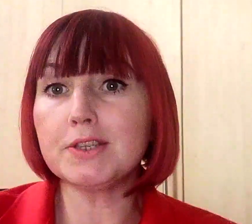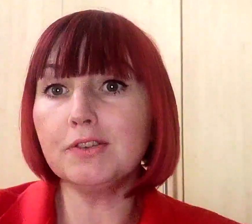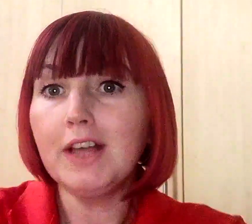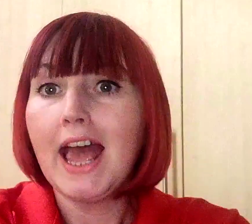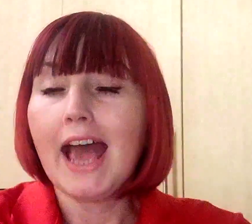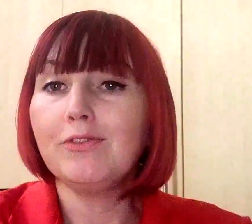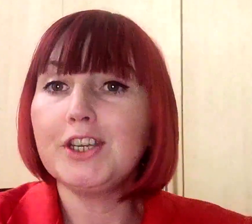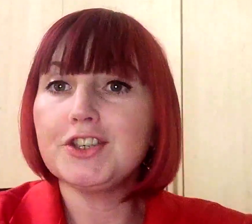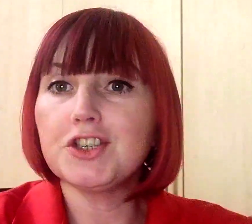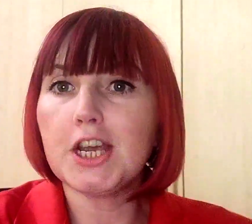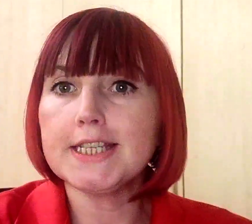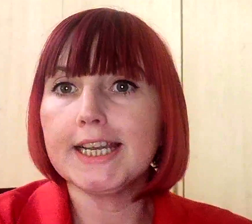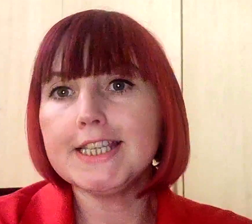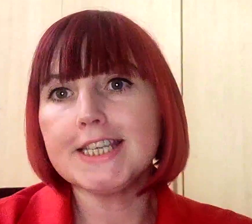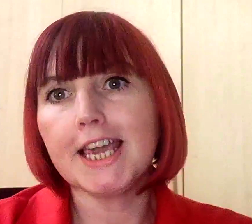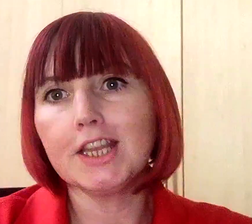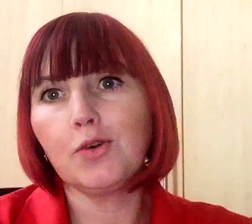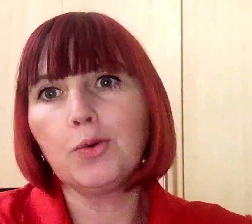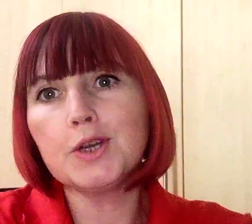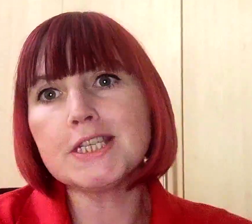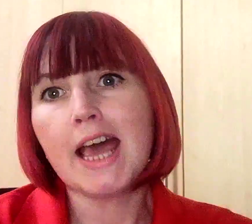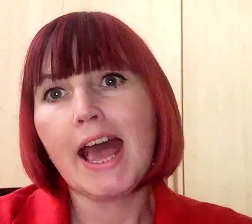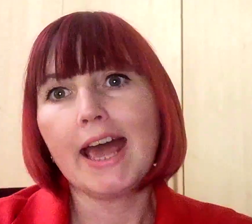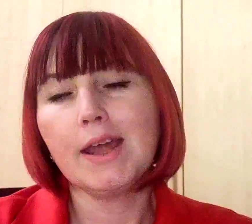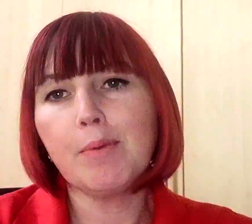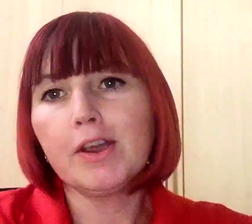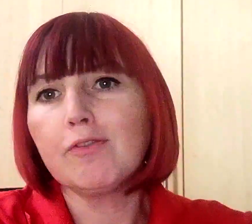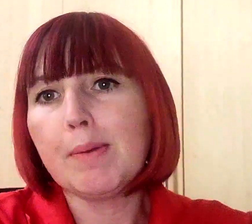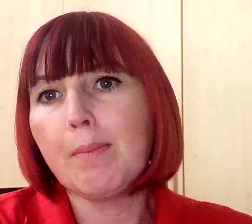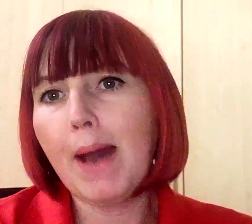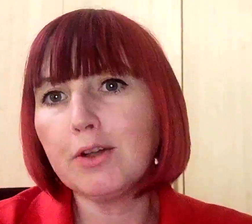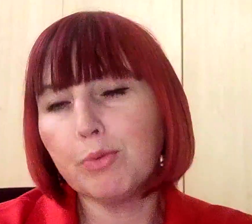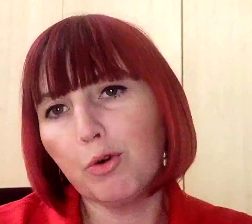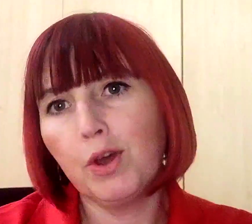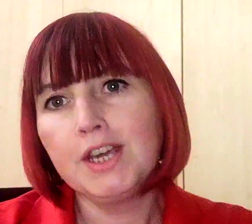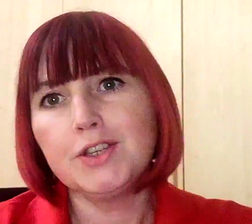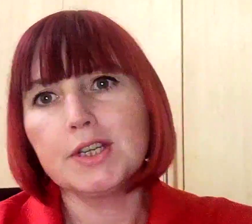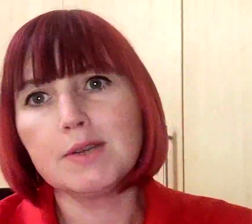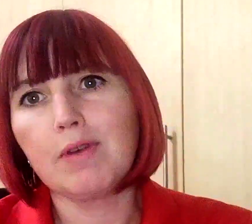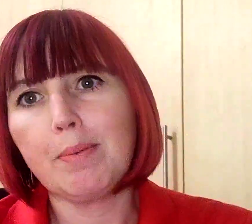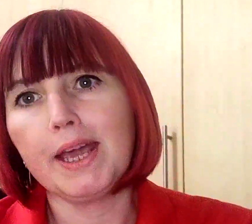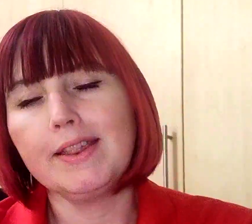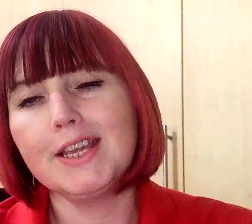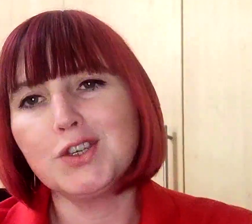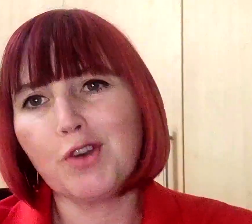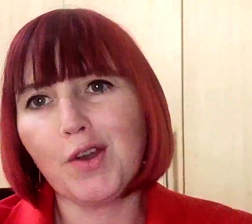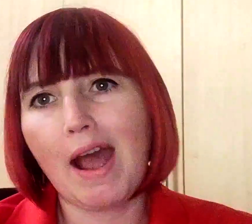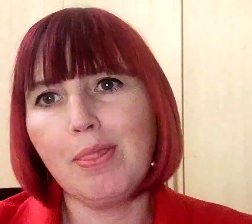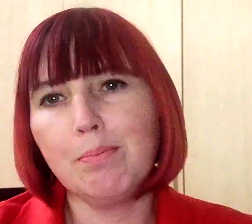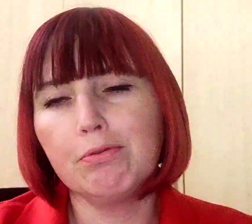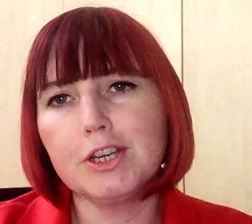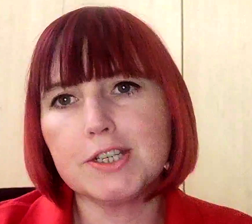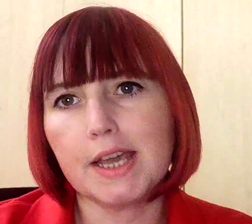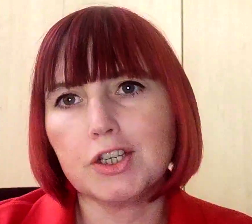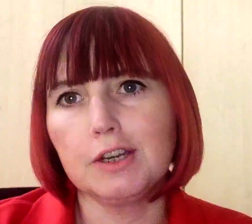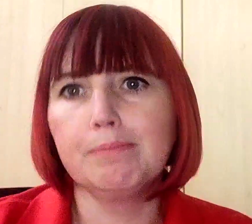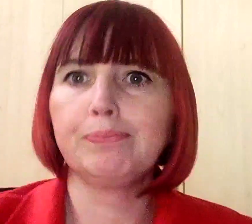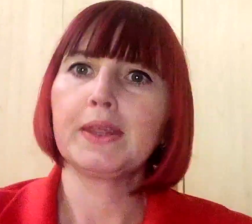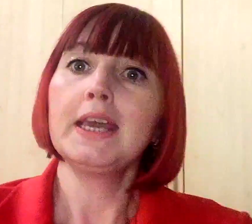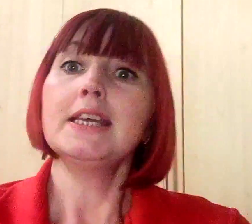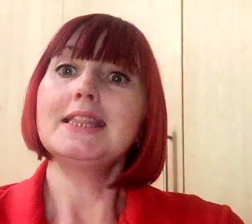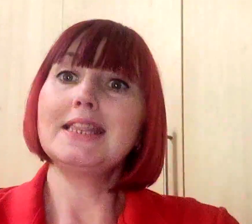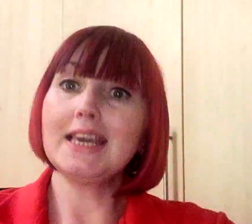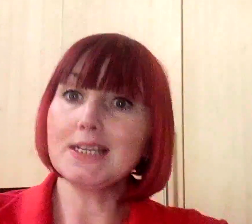by Rudimental and features Jess, Glynne singing in the chorus and American rapper Macklemore doing some rapping in the intro and the bridge